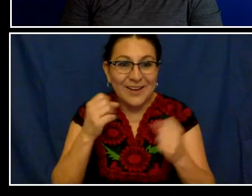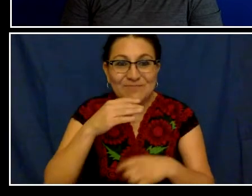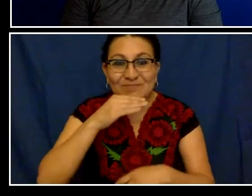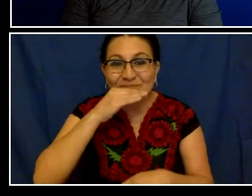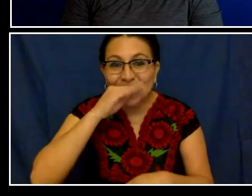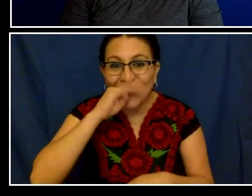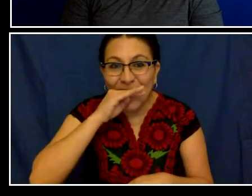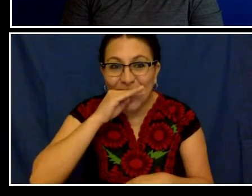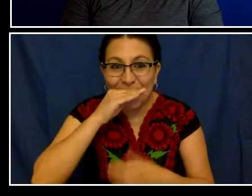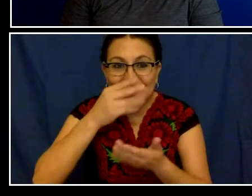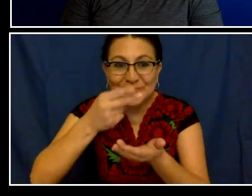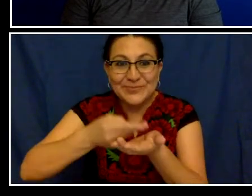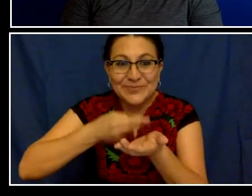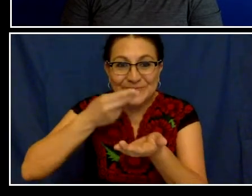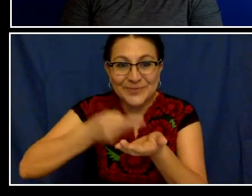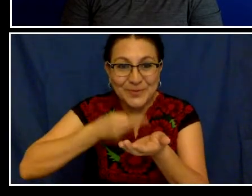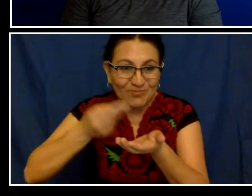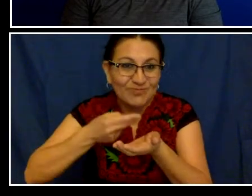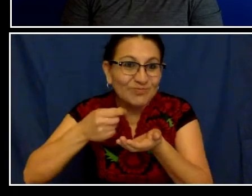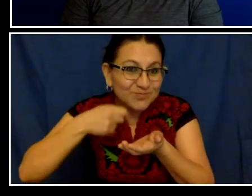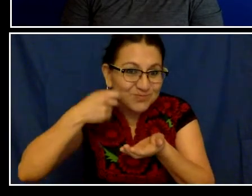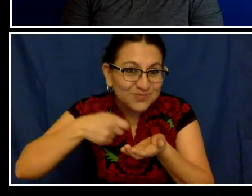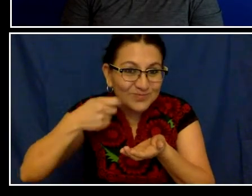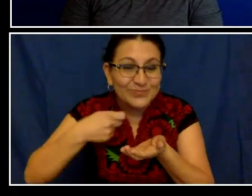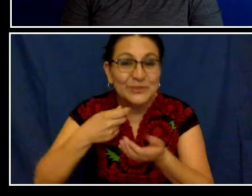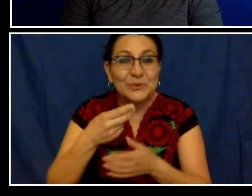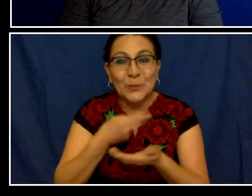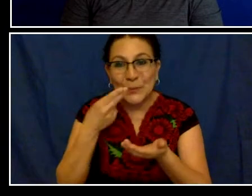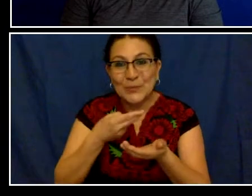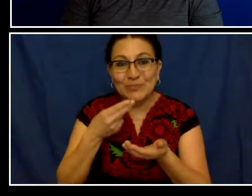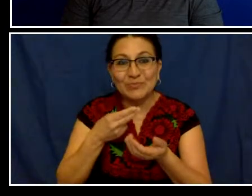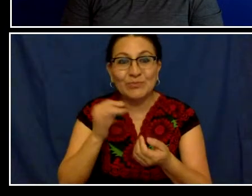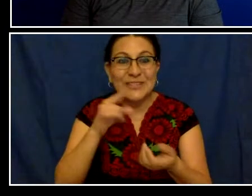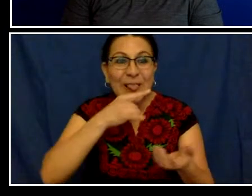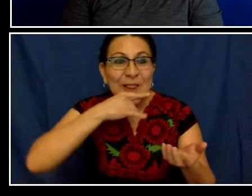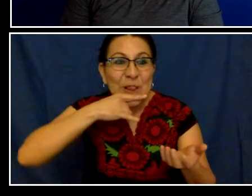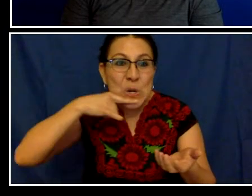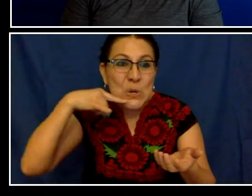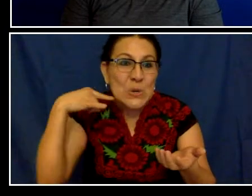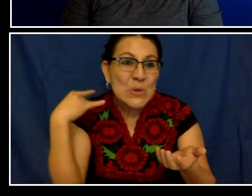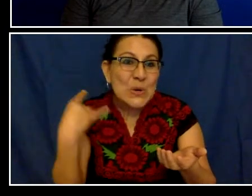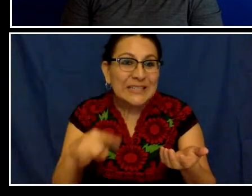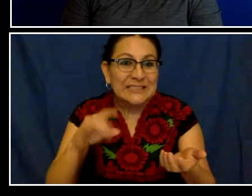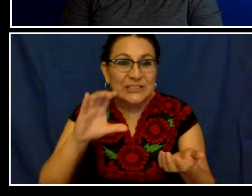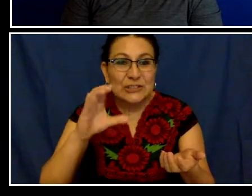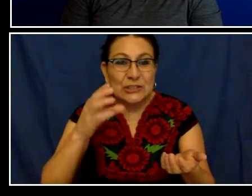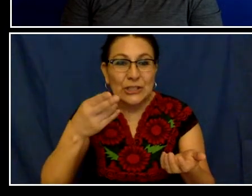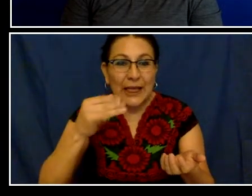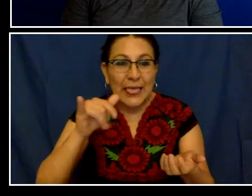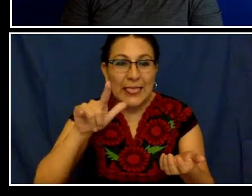is Pozole. Pozole, it's a corn soup,